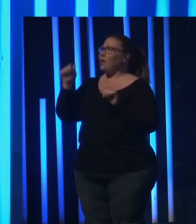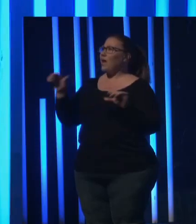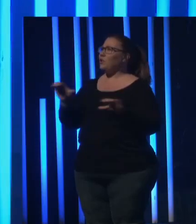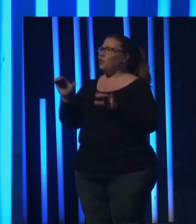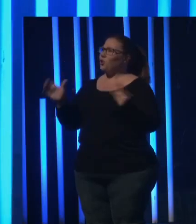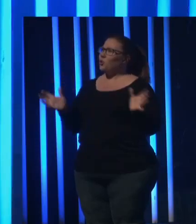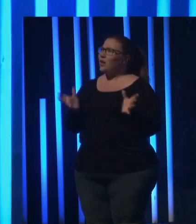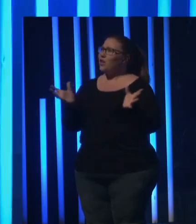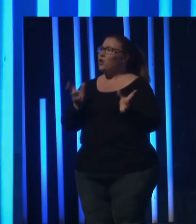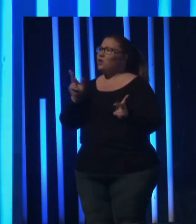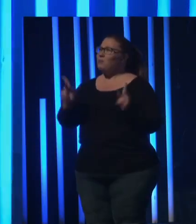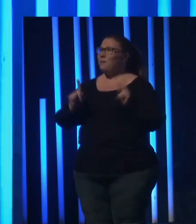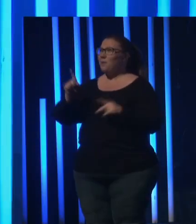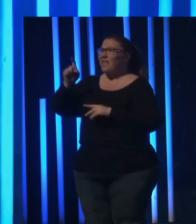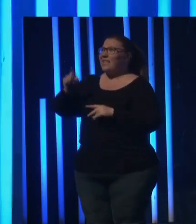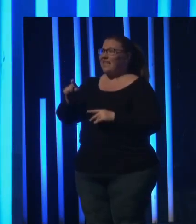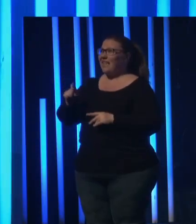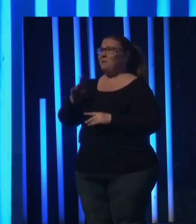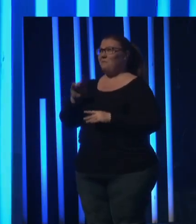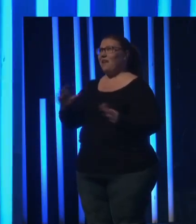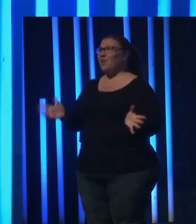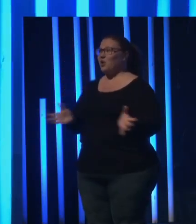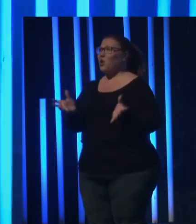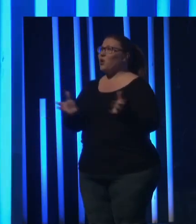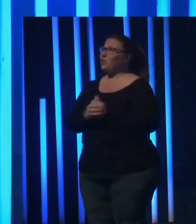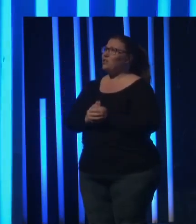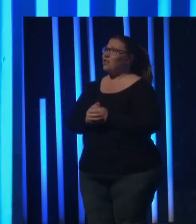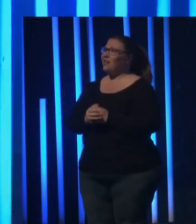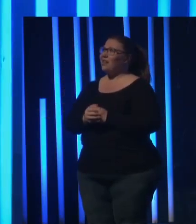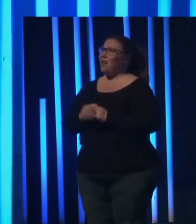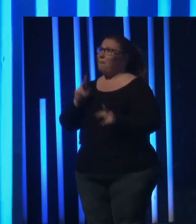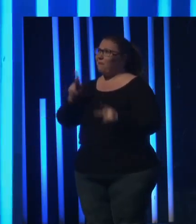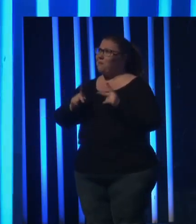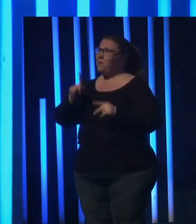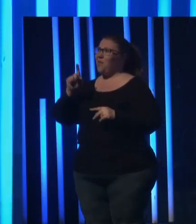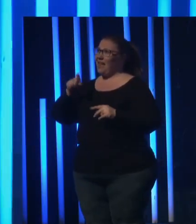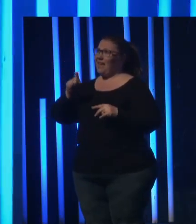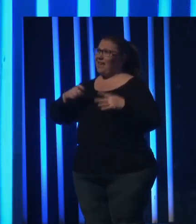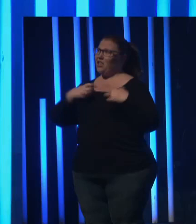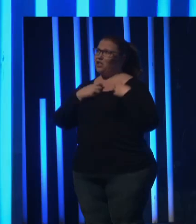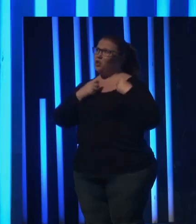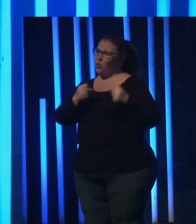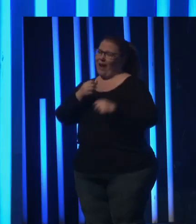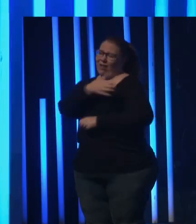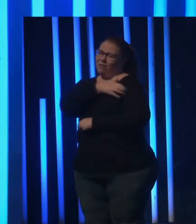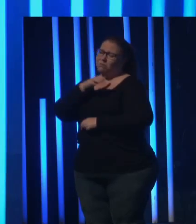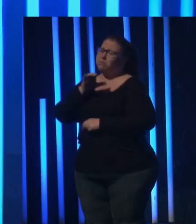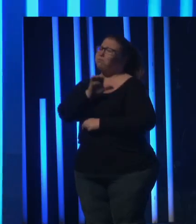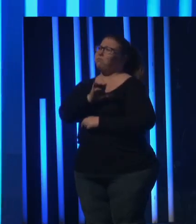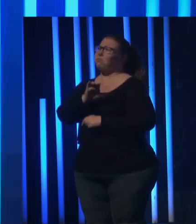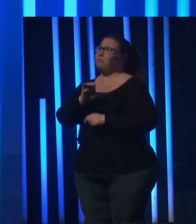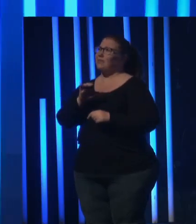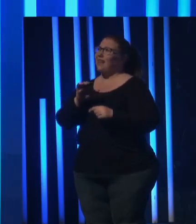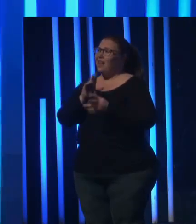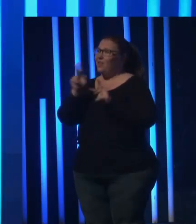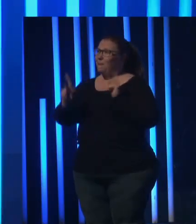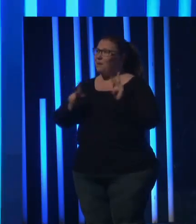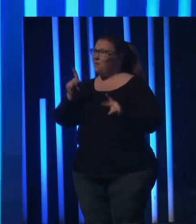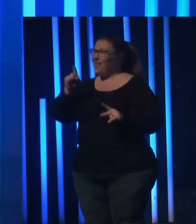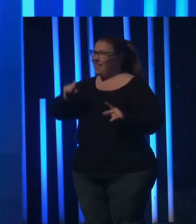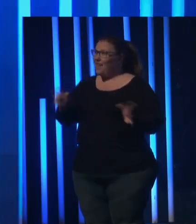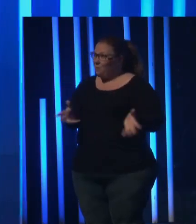Encourage those who need to be encouraged this morning. Strengthen those who need to be strengthened and motivate those who need to be